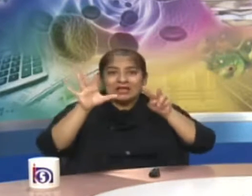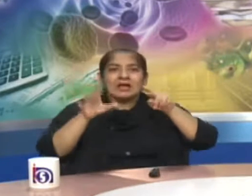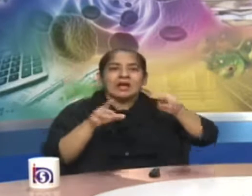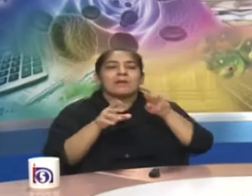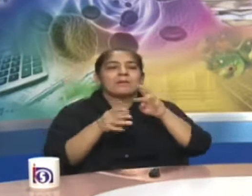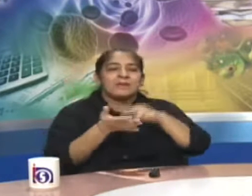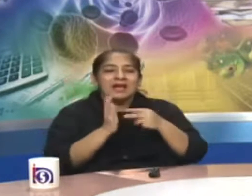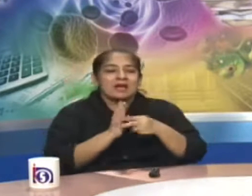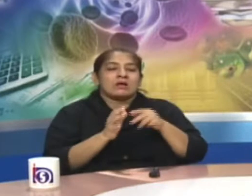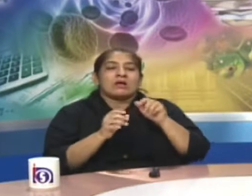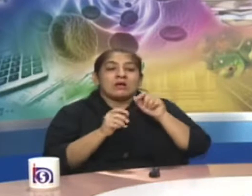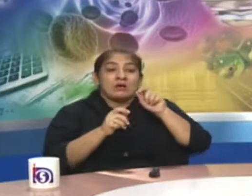Seventh